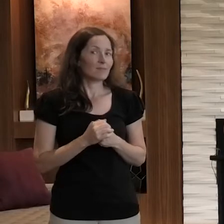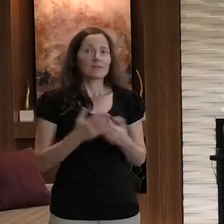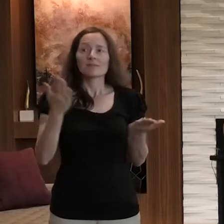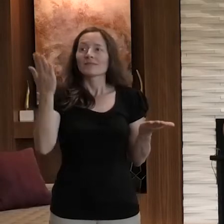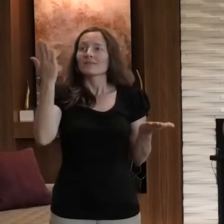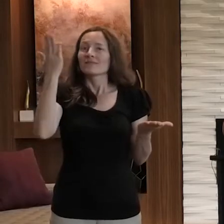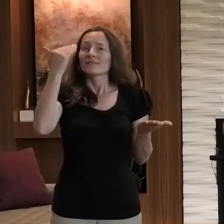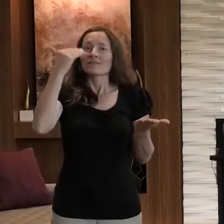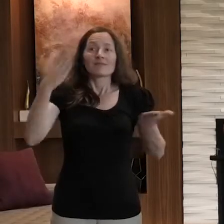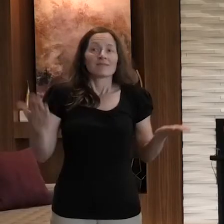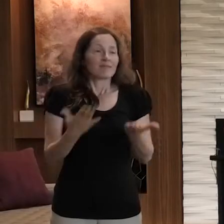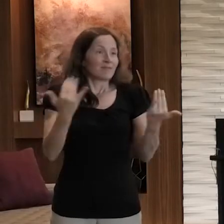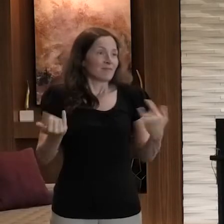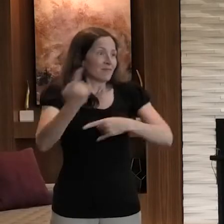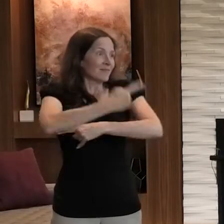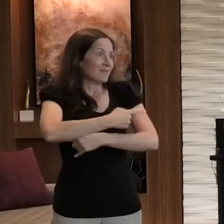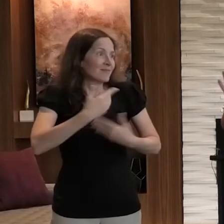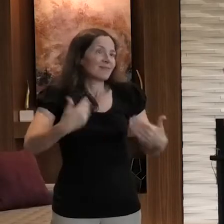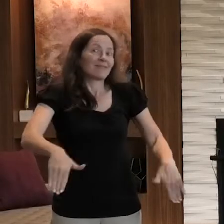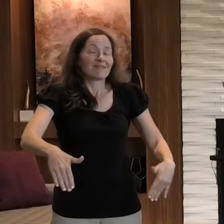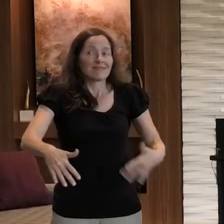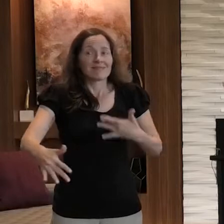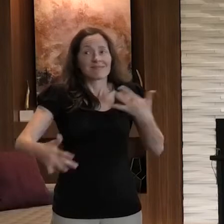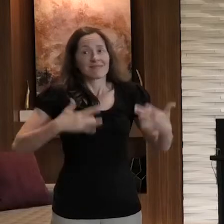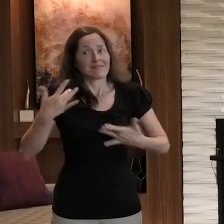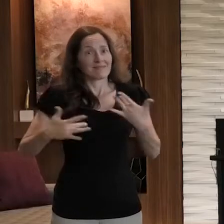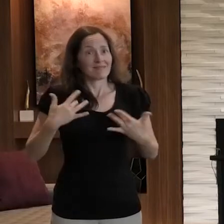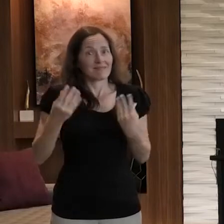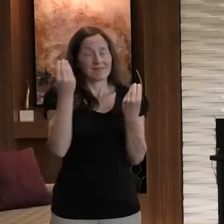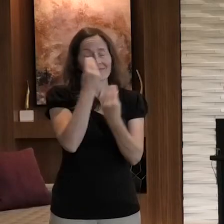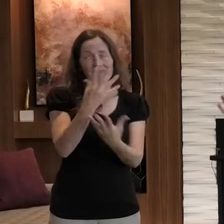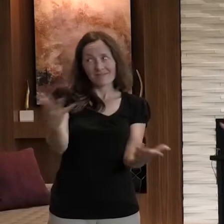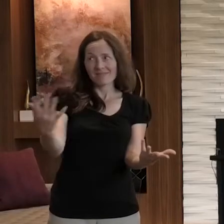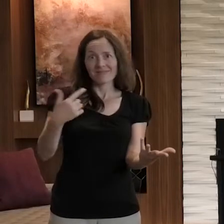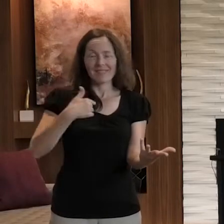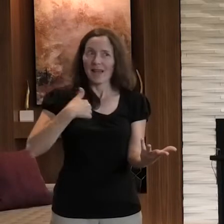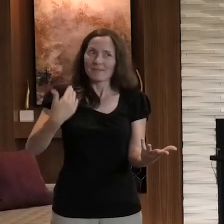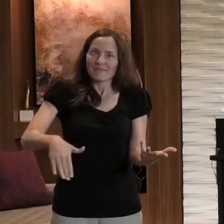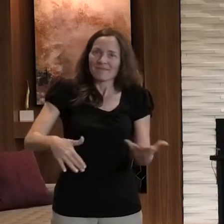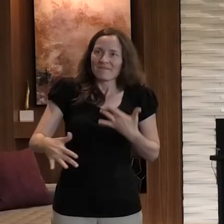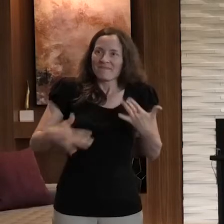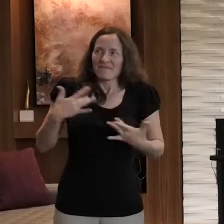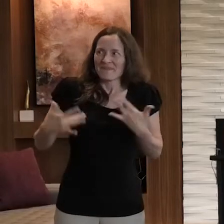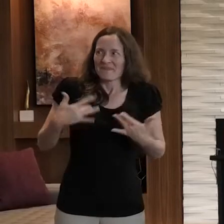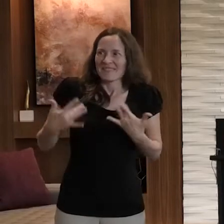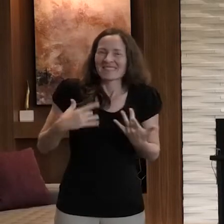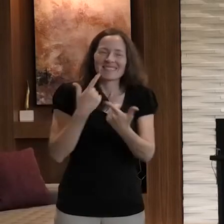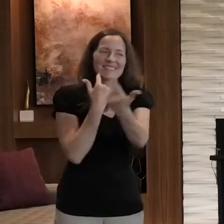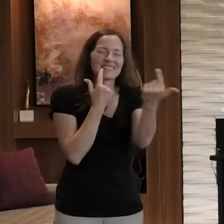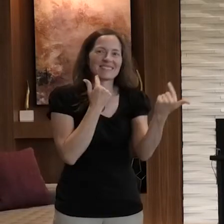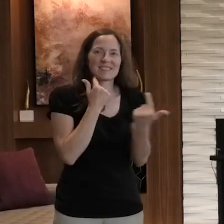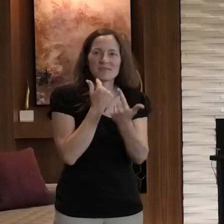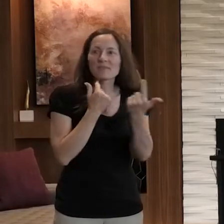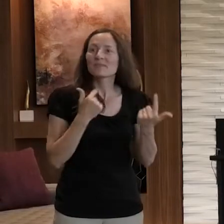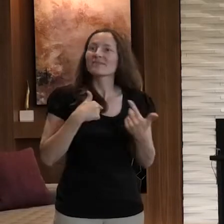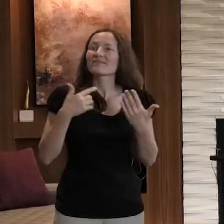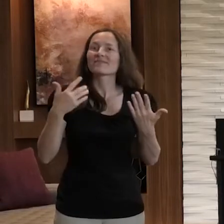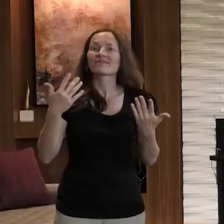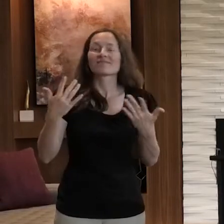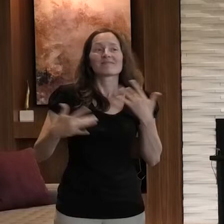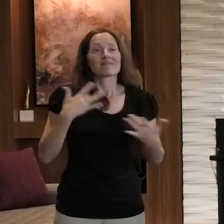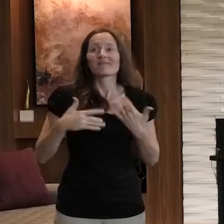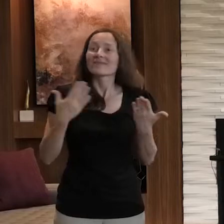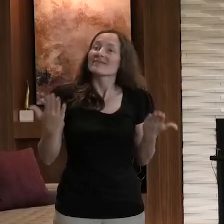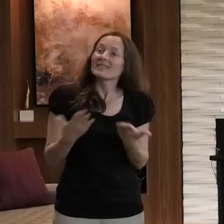here? It's exciting. I got to tell you, I'm so excited. I'm here to be here with the CDHC